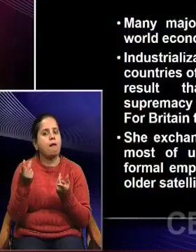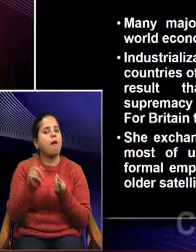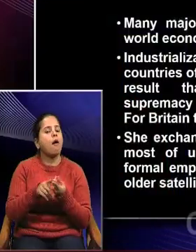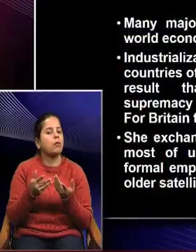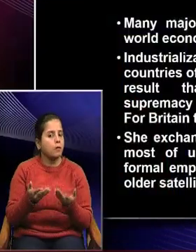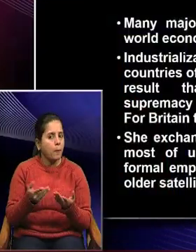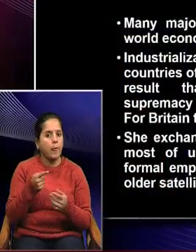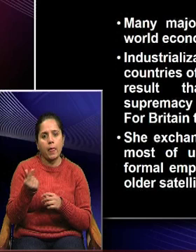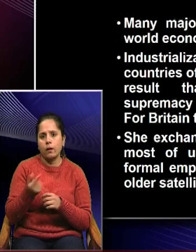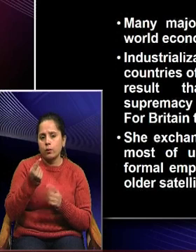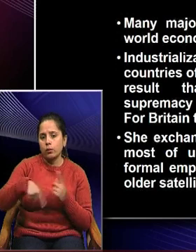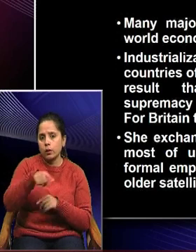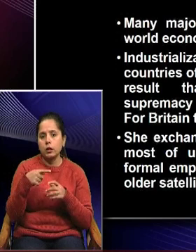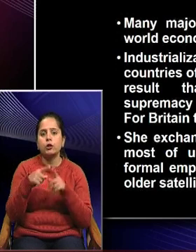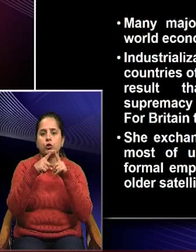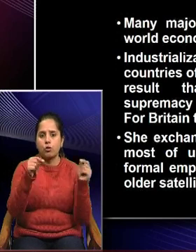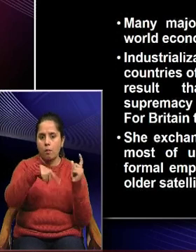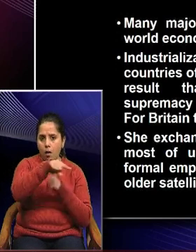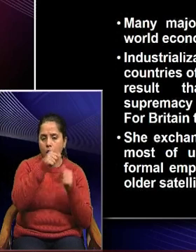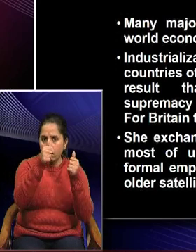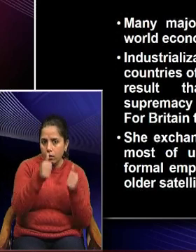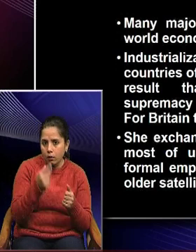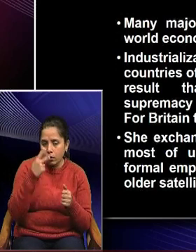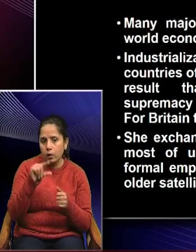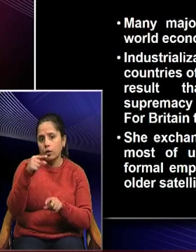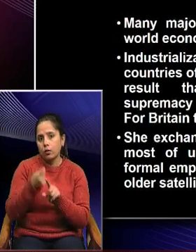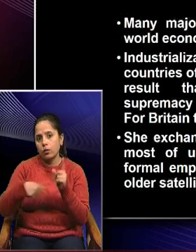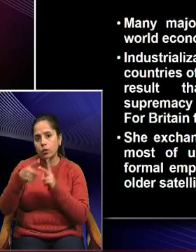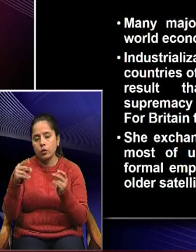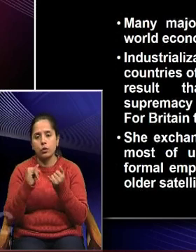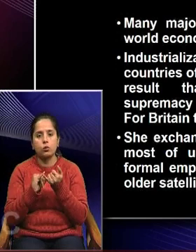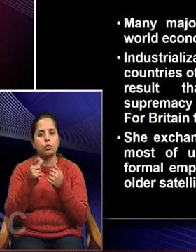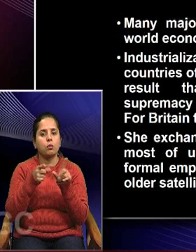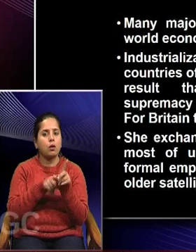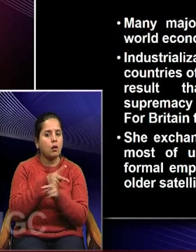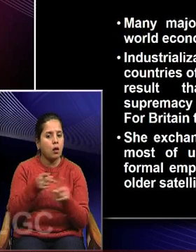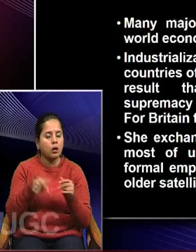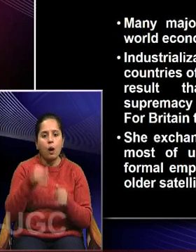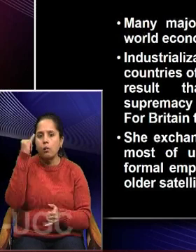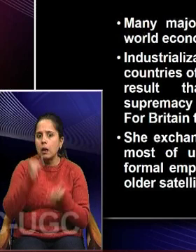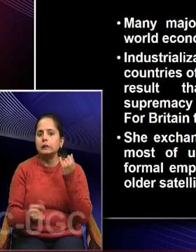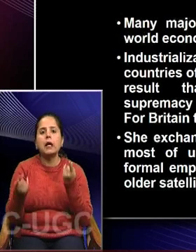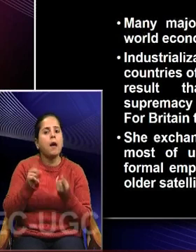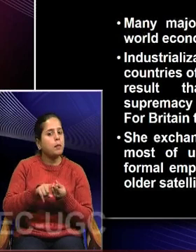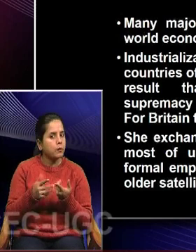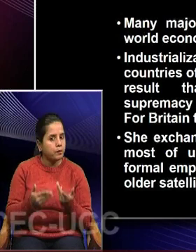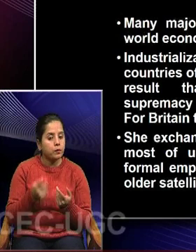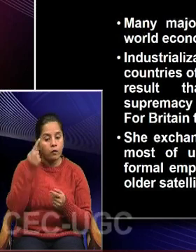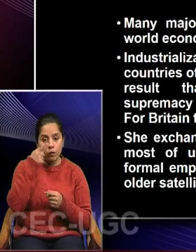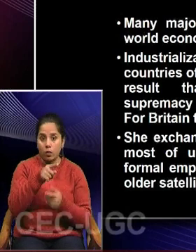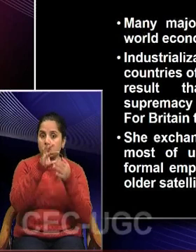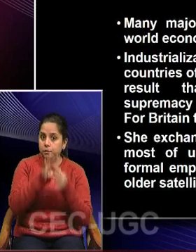and US and Japan, with the result that the Britain's industrial supremacy in the world came to an end. And for